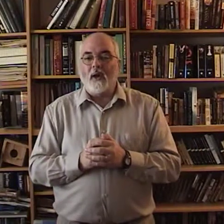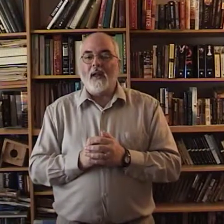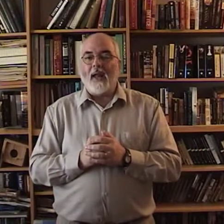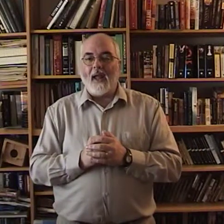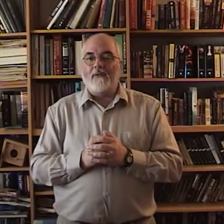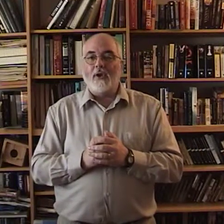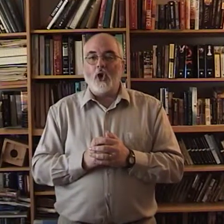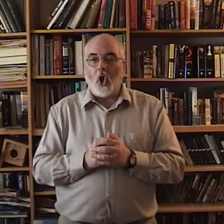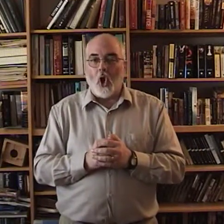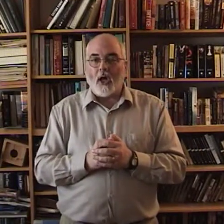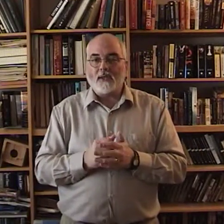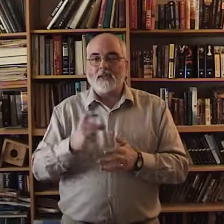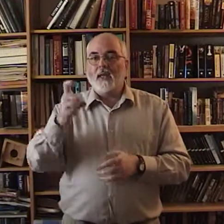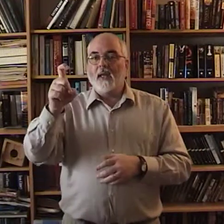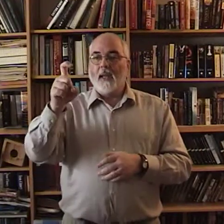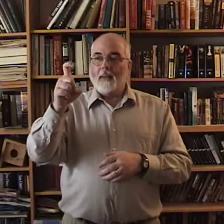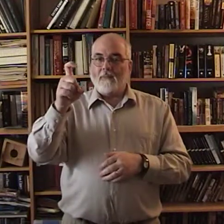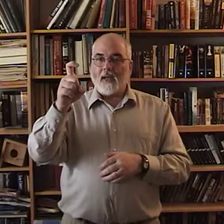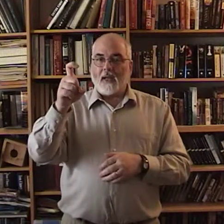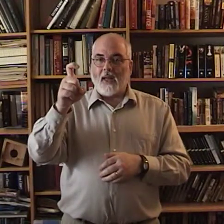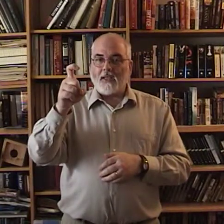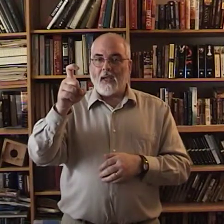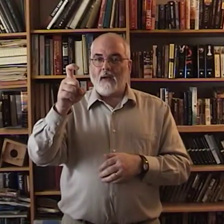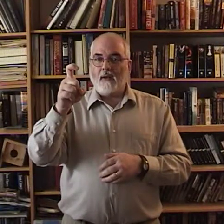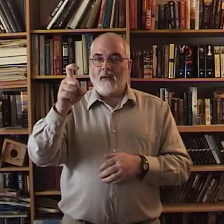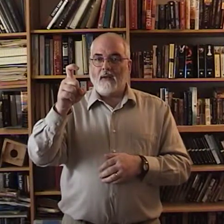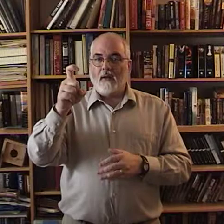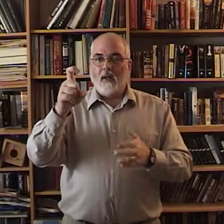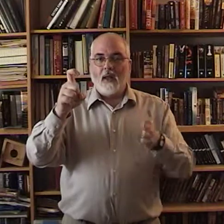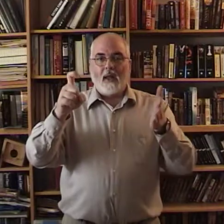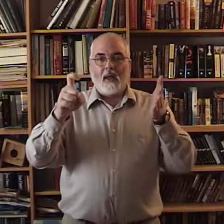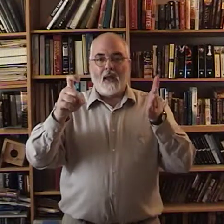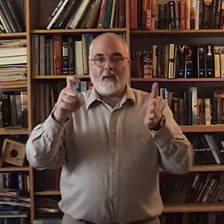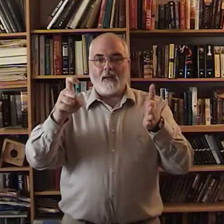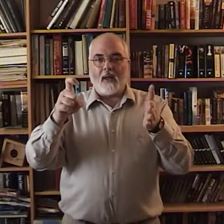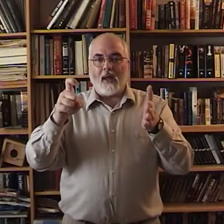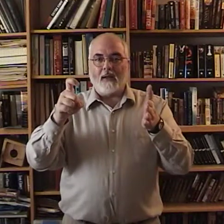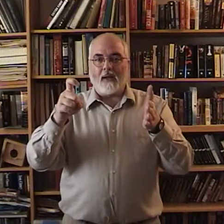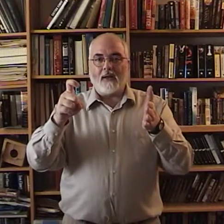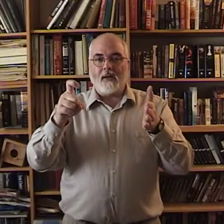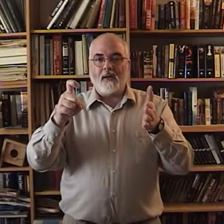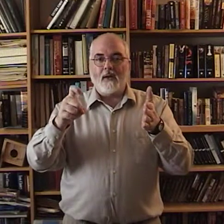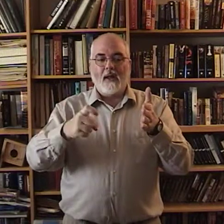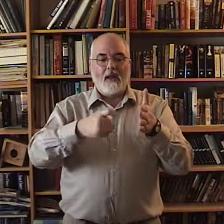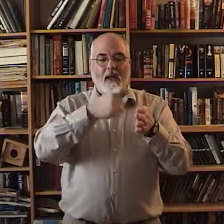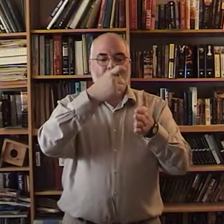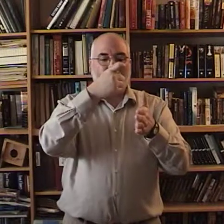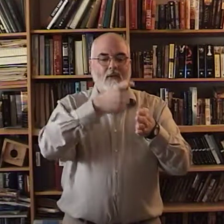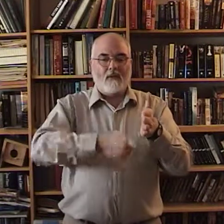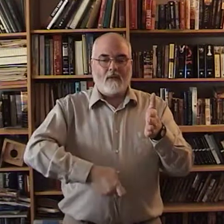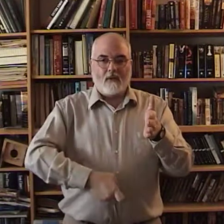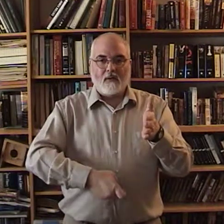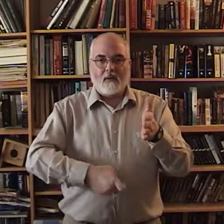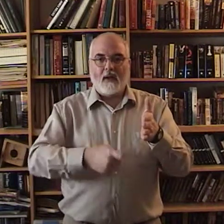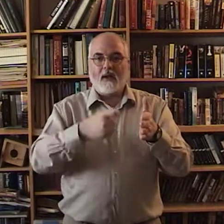Disregarding every cost. Make an X hand, and then the hand out here, and just kind